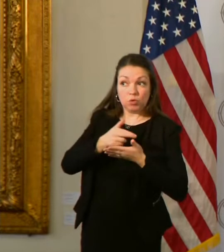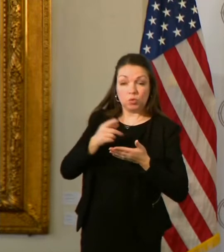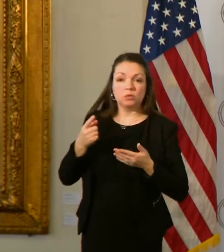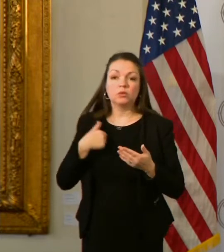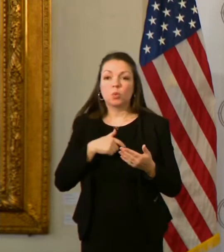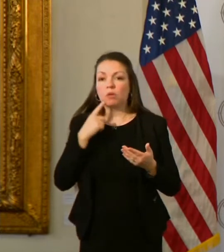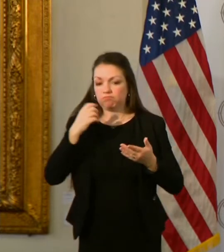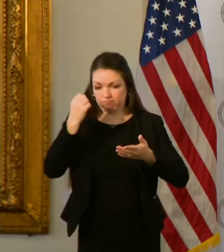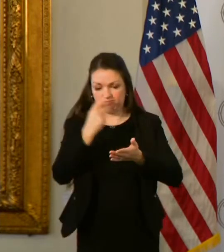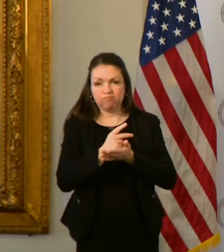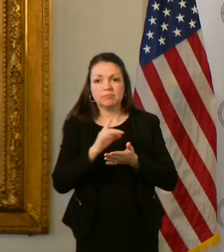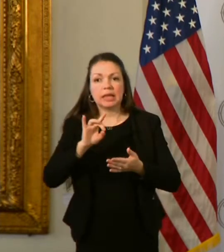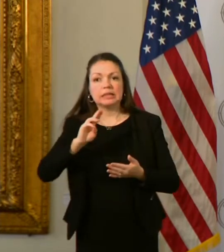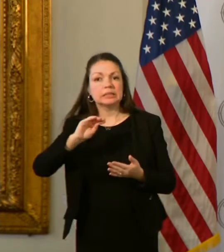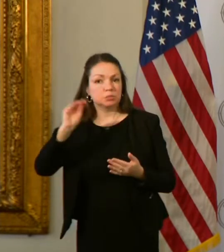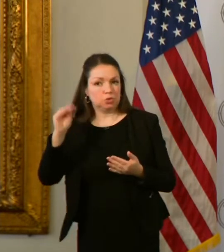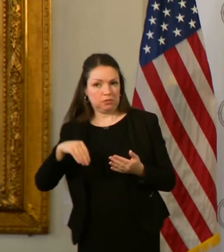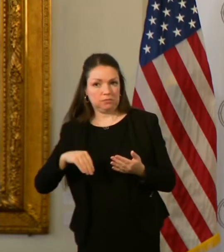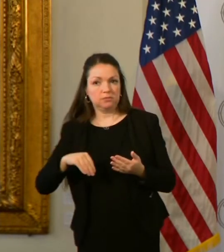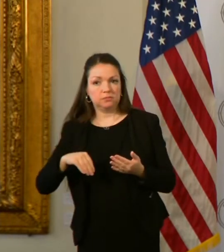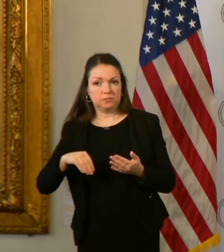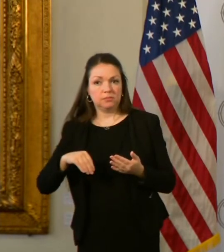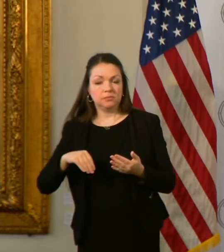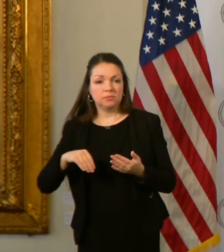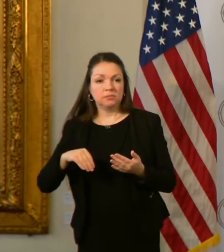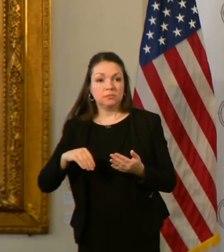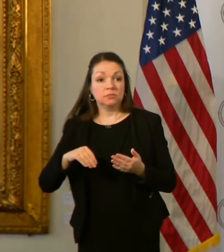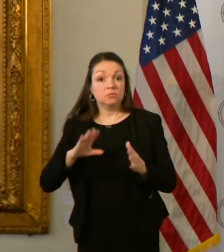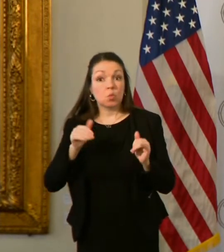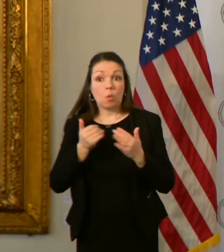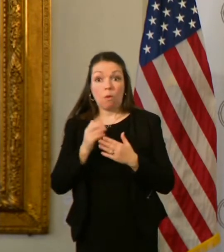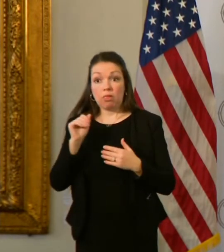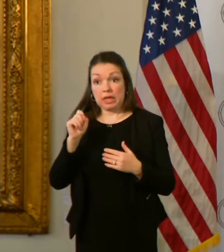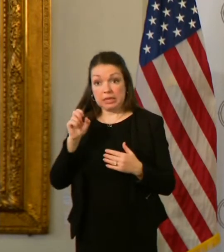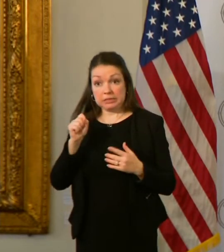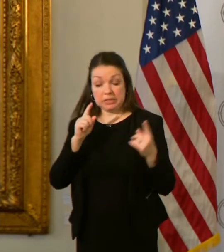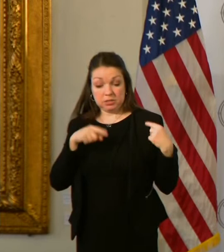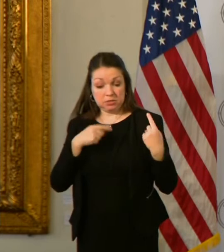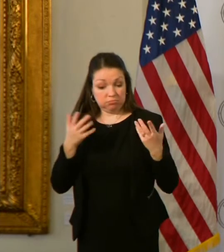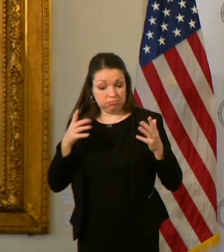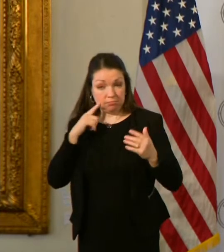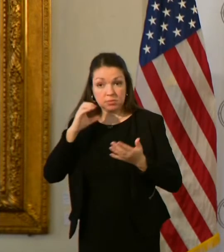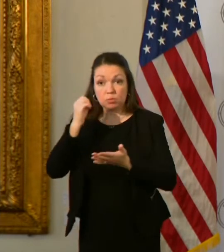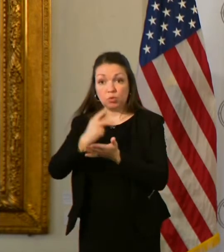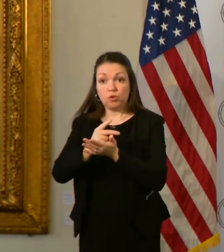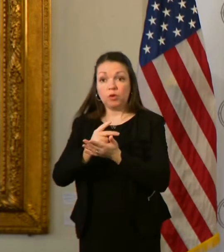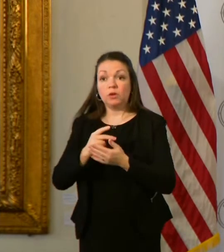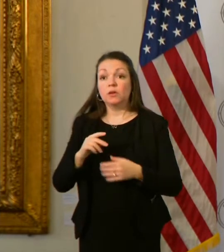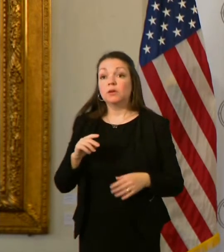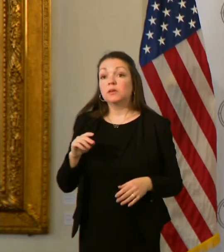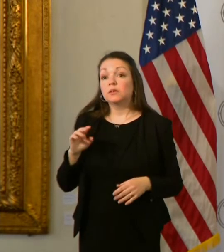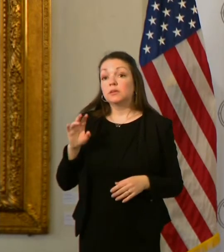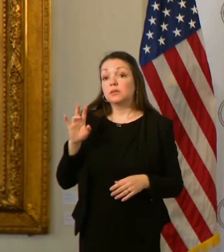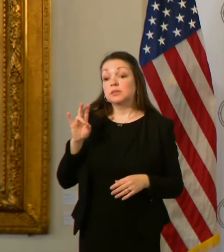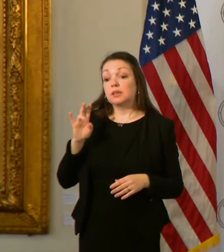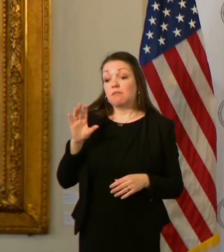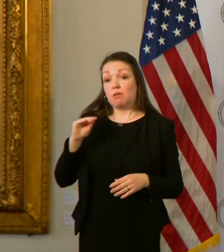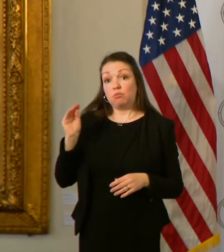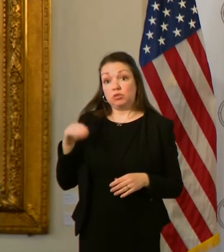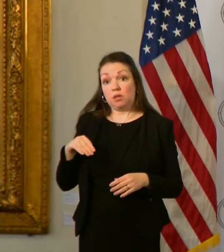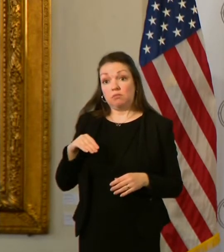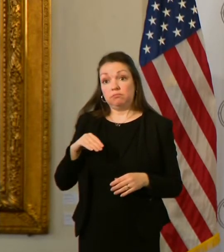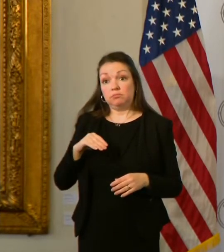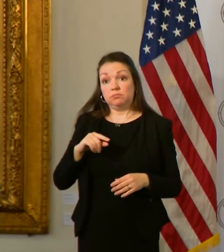And of all of the cases that were approved during this time period, we had a 75% conviction